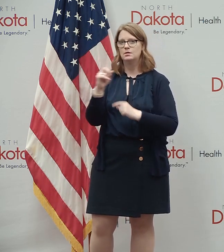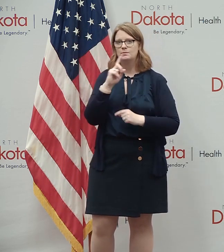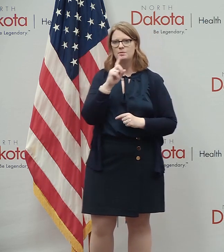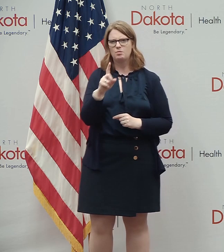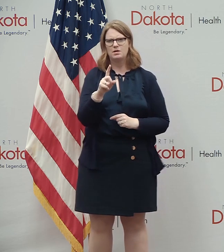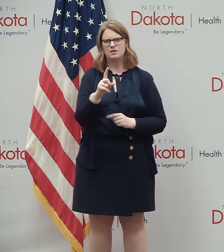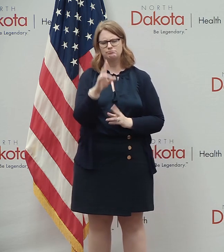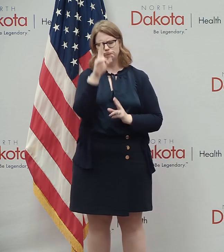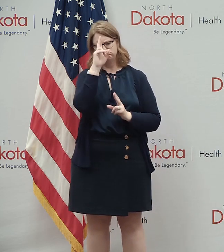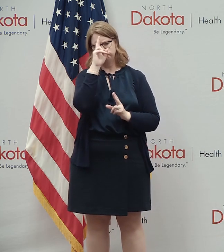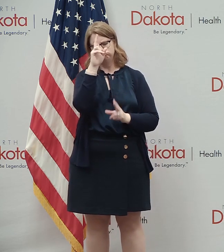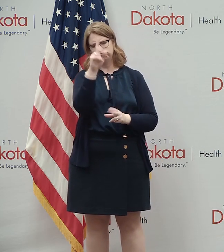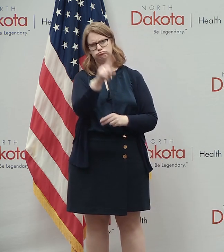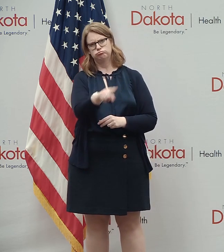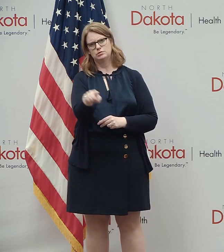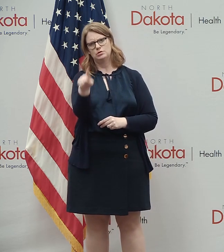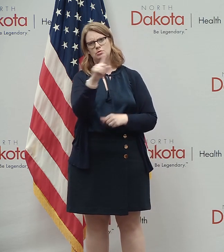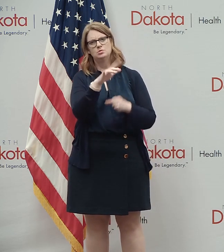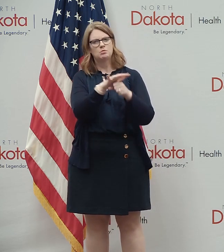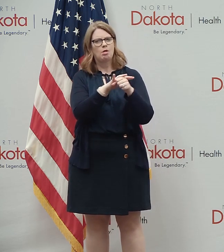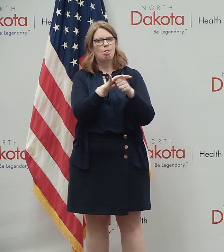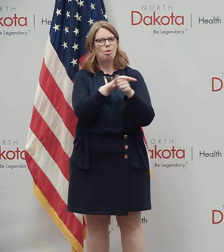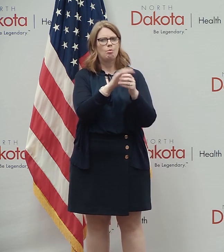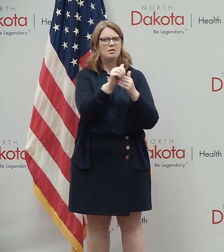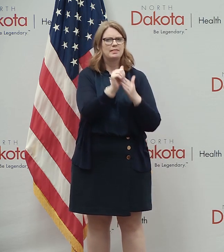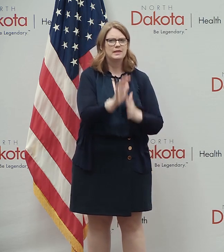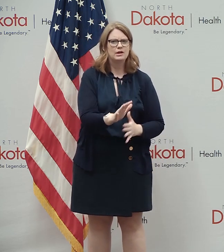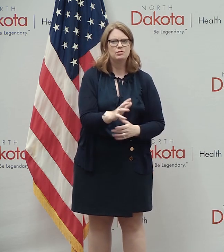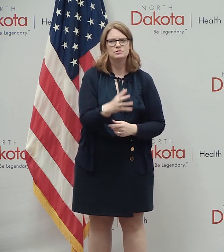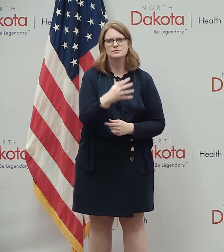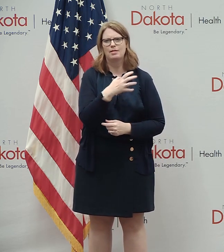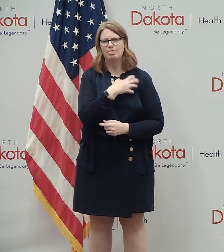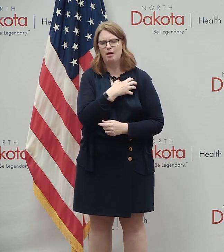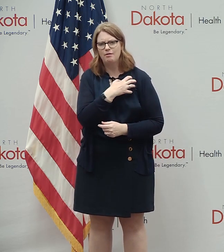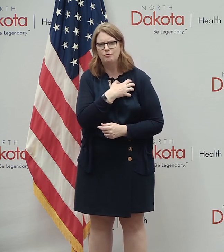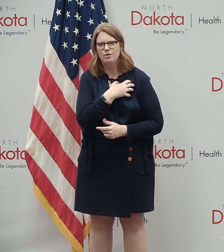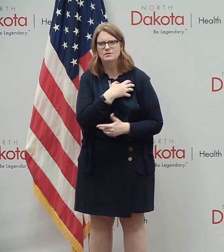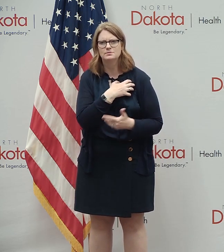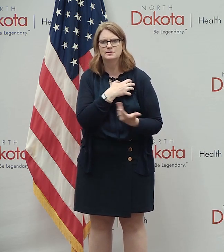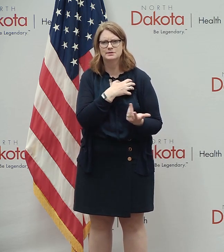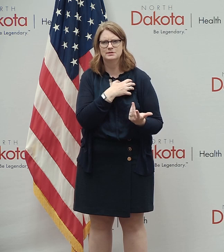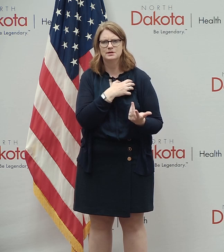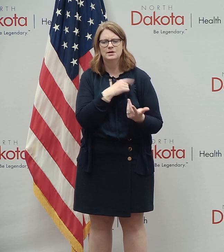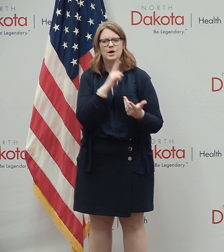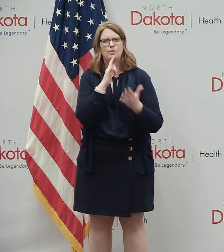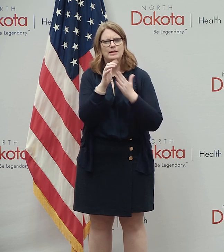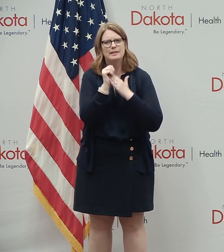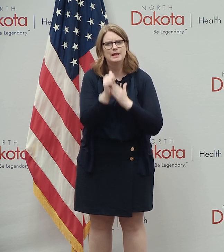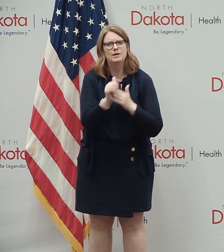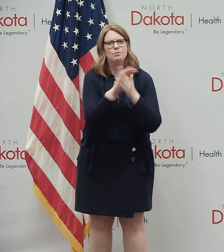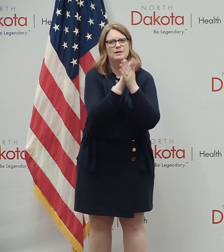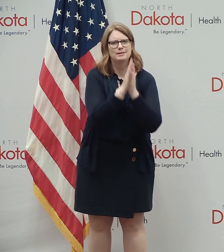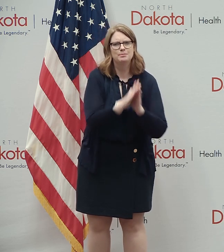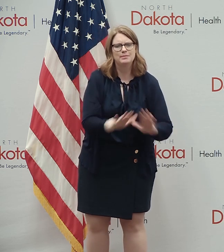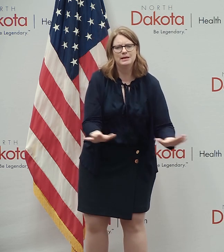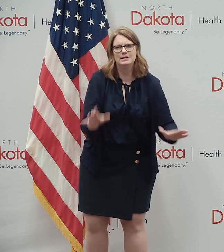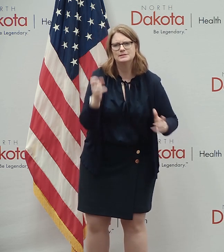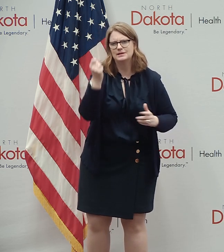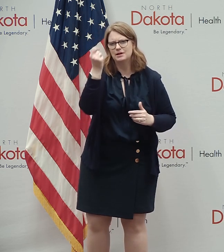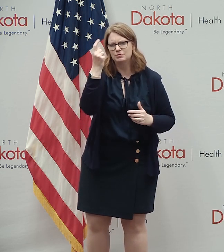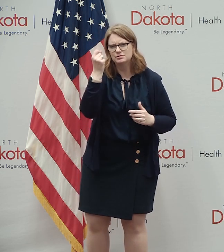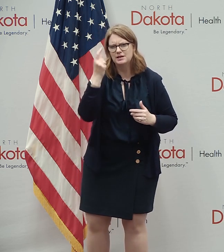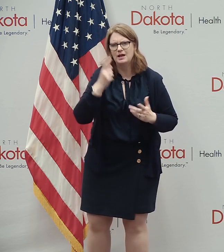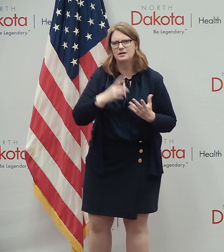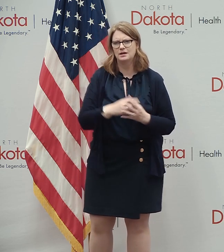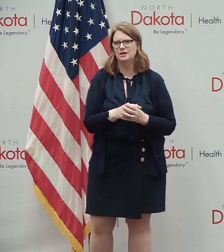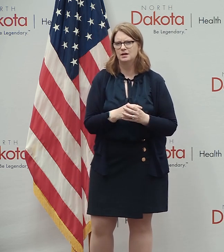to our citizens, to our local leaders, to law enforcement who are leading with peace and understanding and outreach